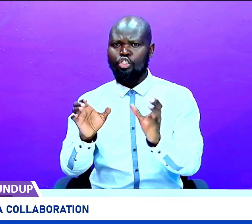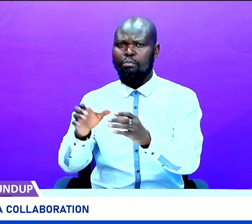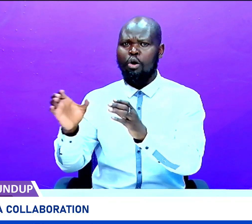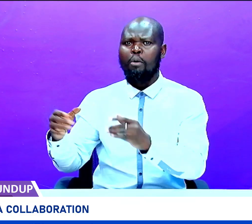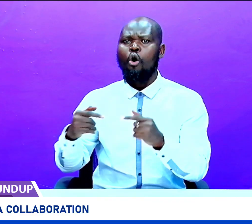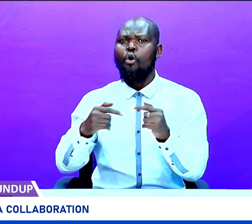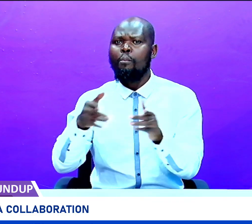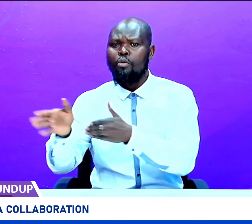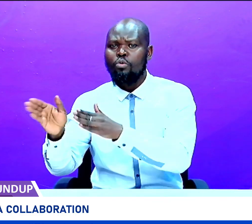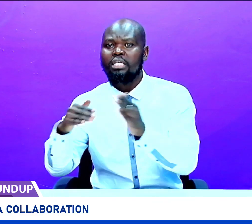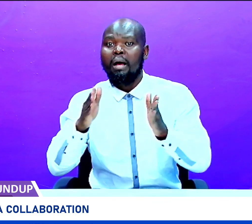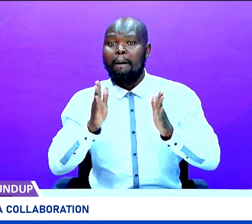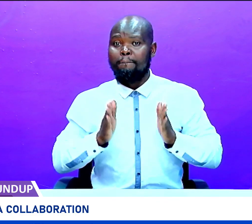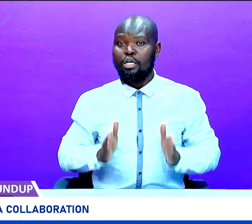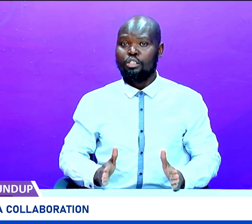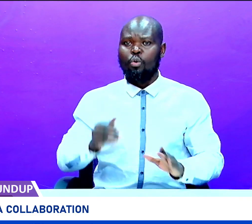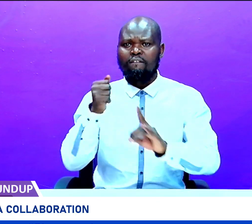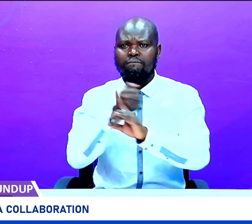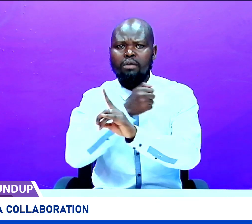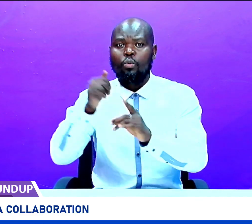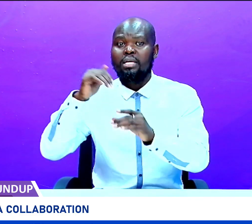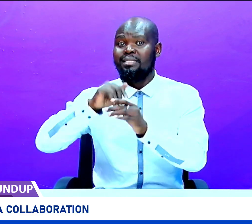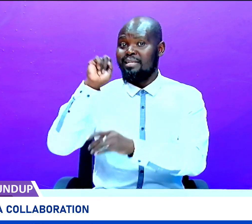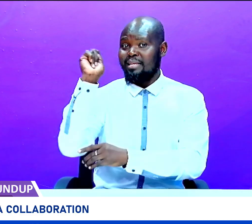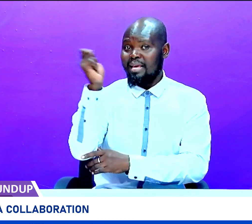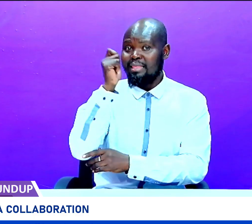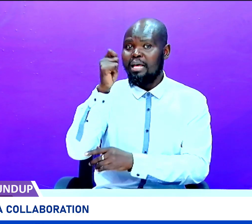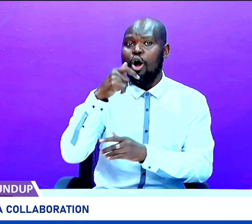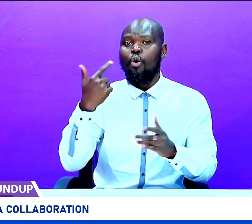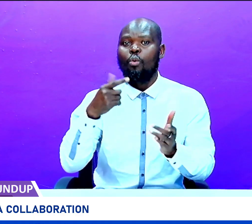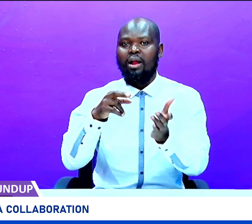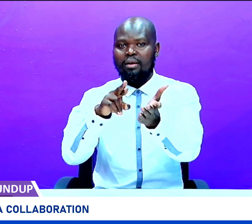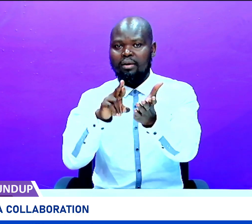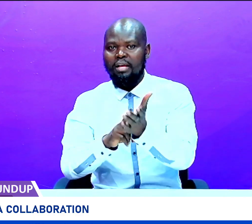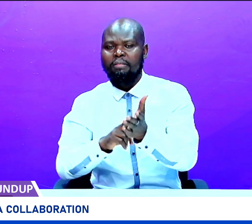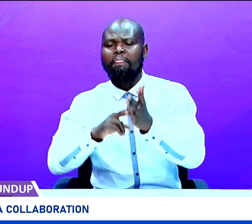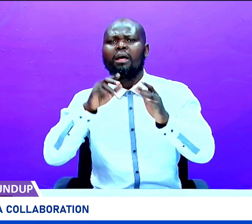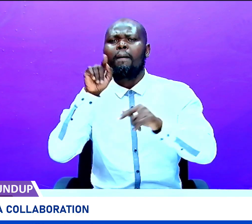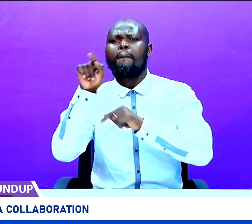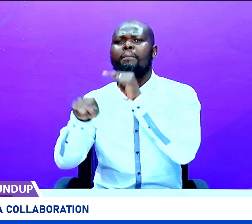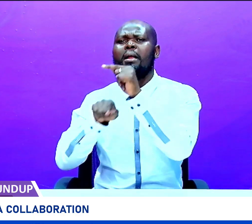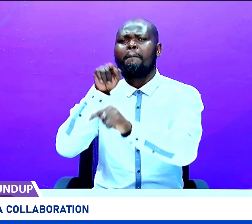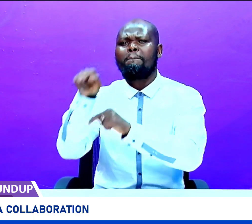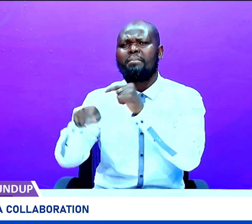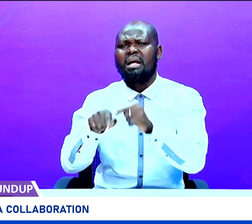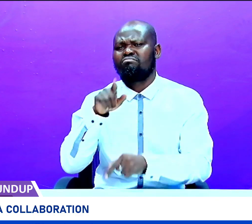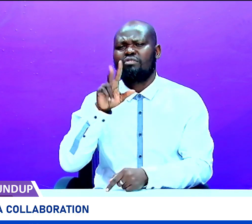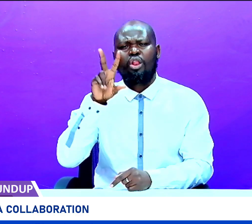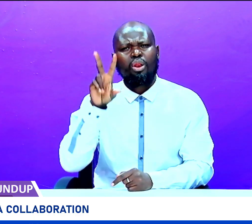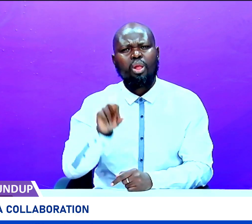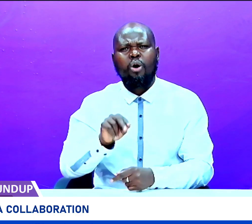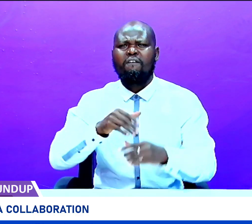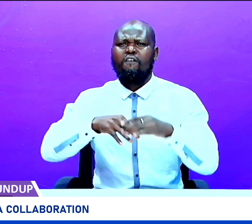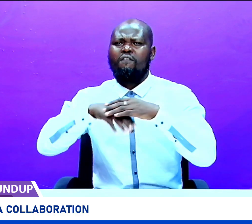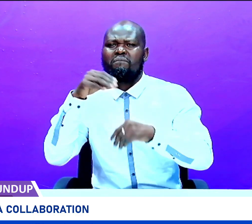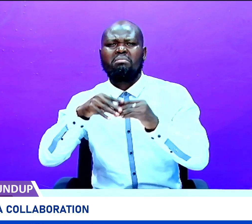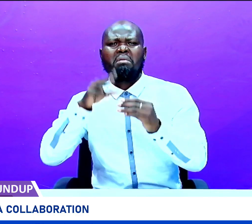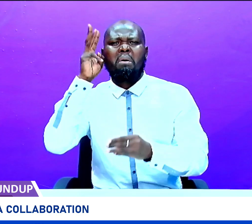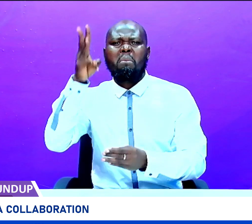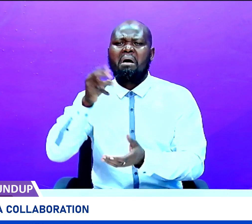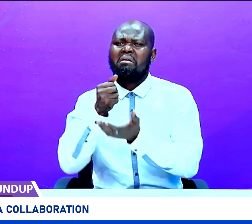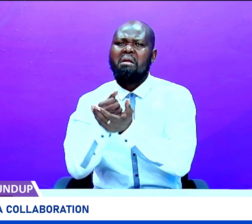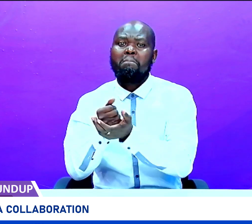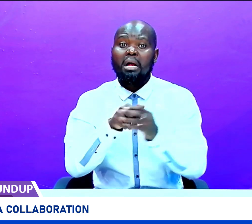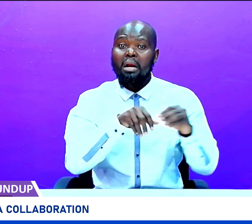Ruto in delivering key development initiatives. He criticized sections of the opposition